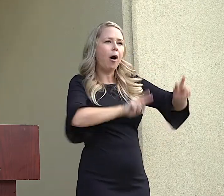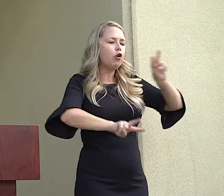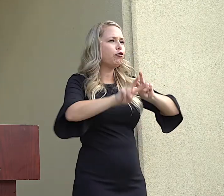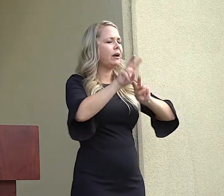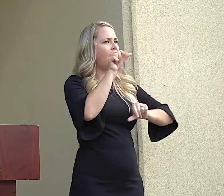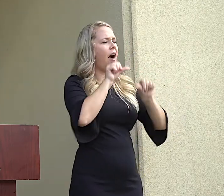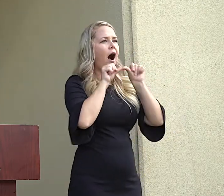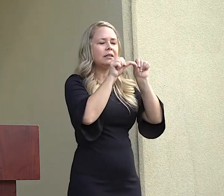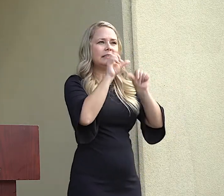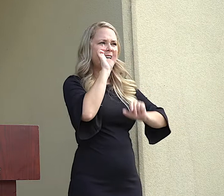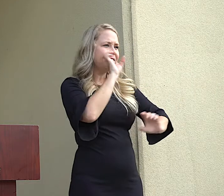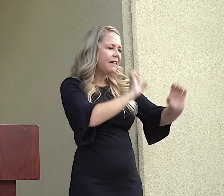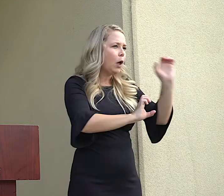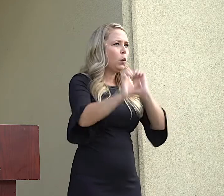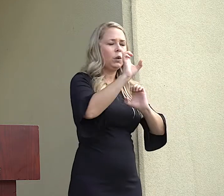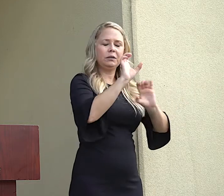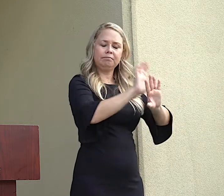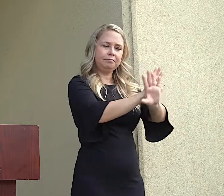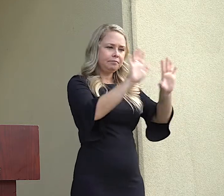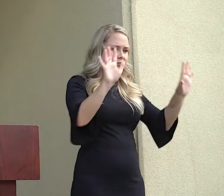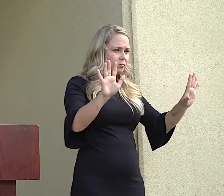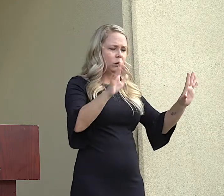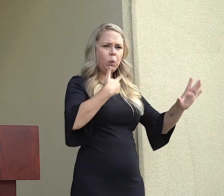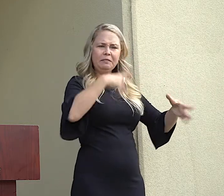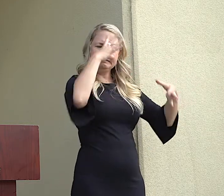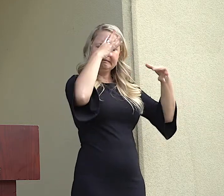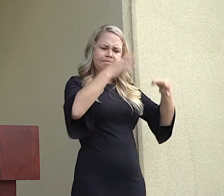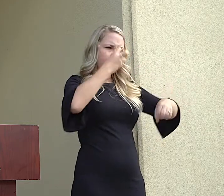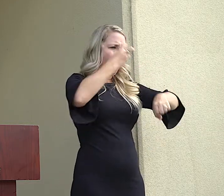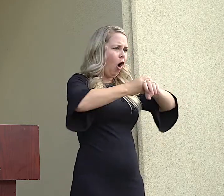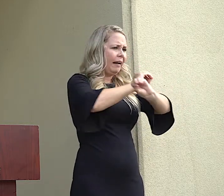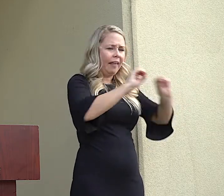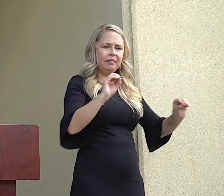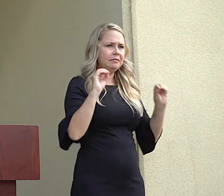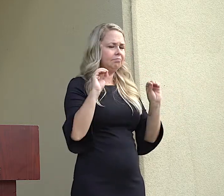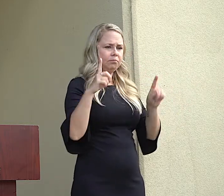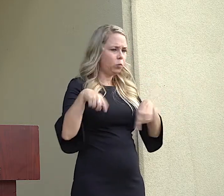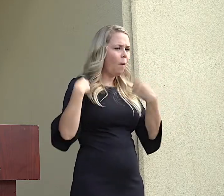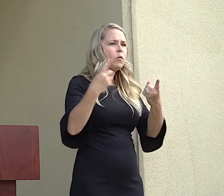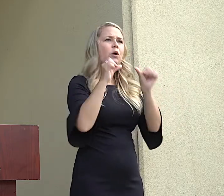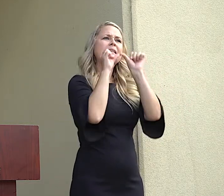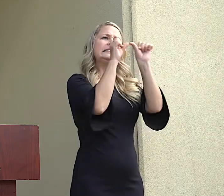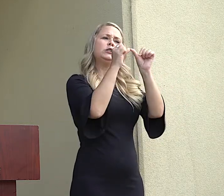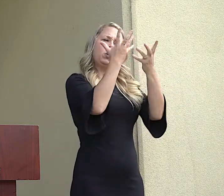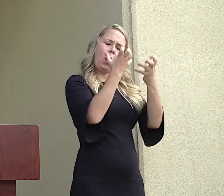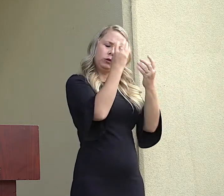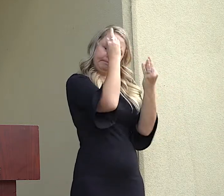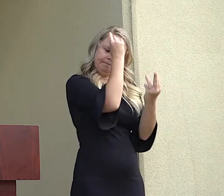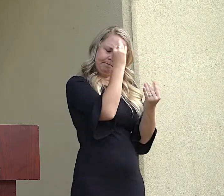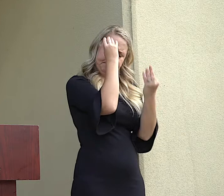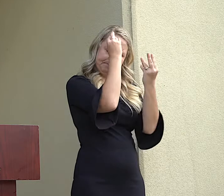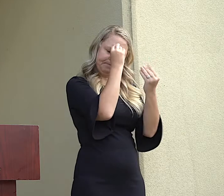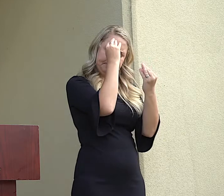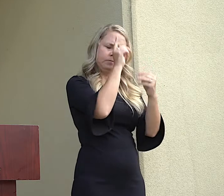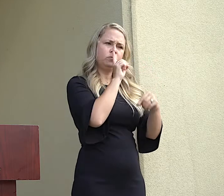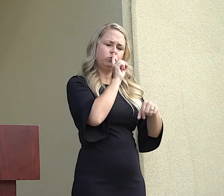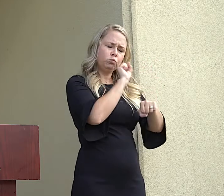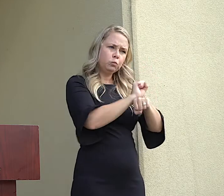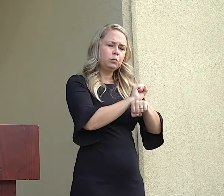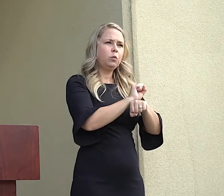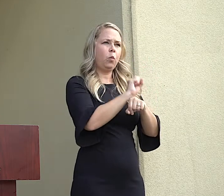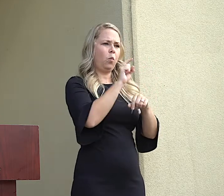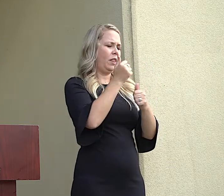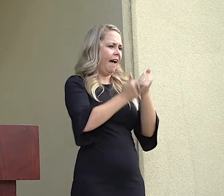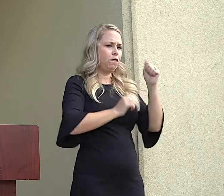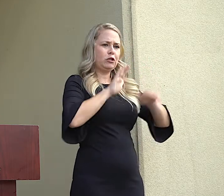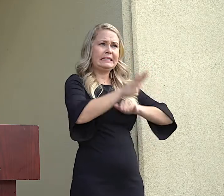constantly evaluating. We've drawn no lines in the sand on anything we've done. We continue to want to be methodical and deliberate in every step that we take,